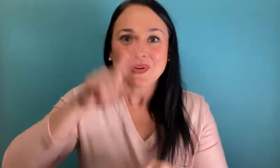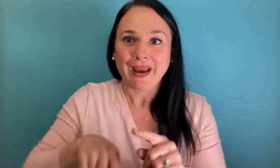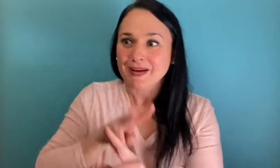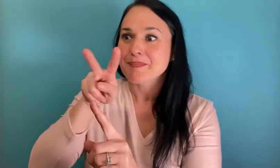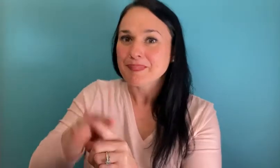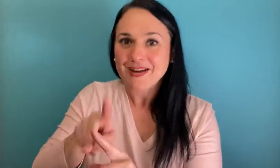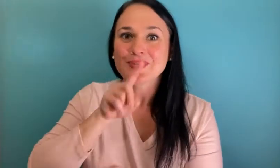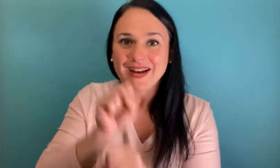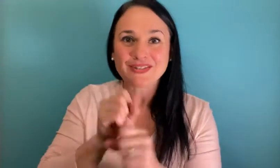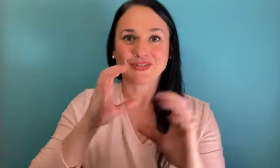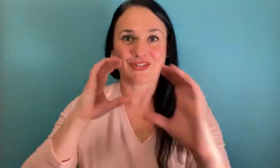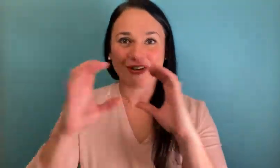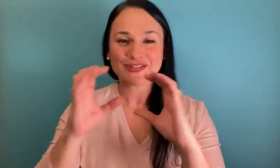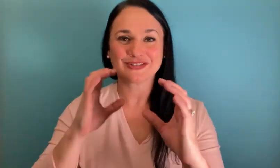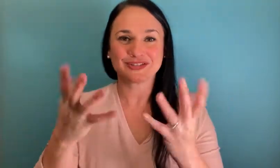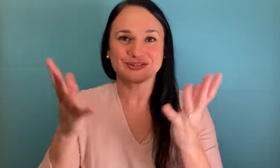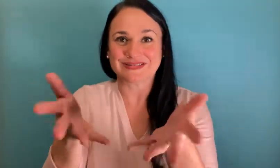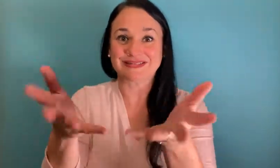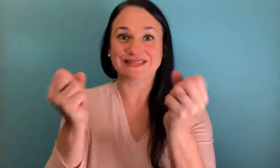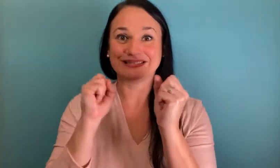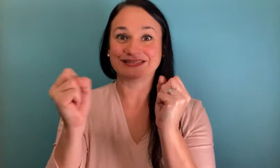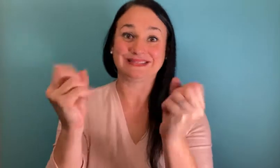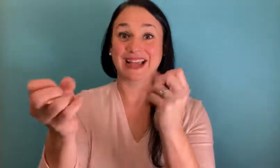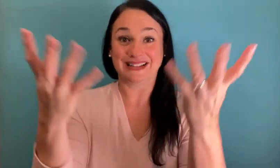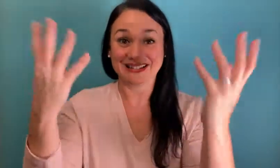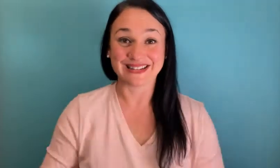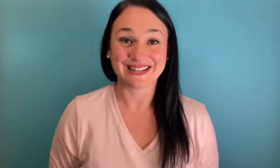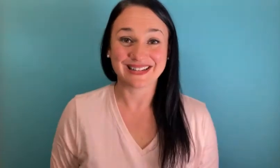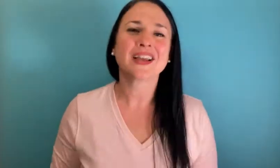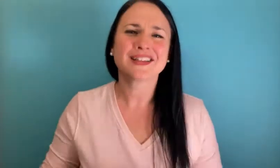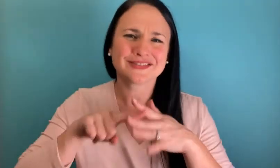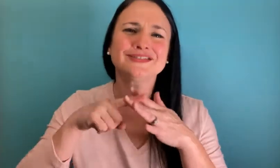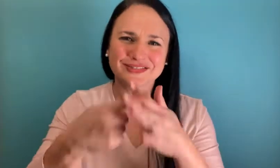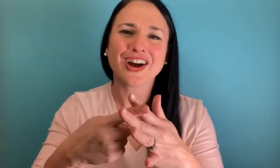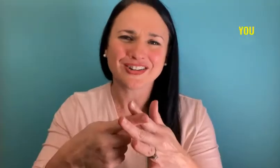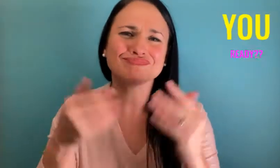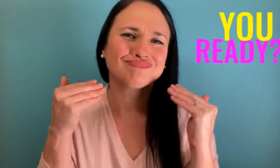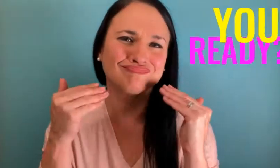can't even apply it to actual conversations, right? Signing. So, let's get started and proceed.